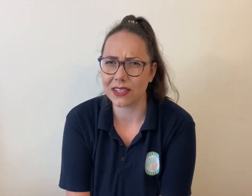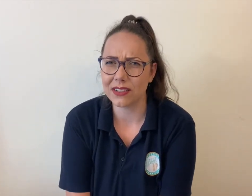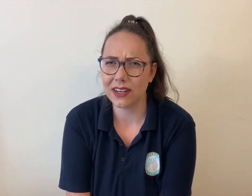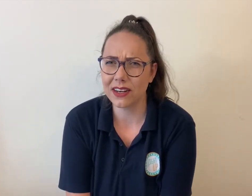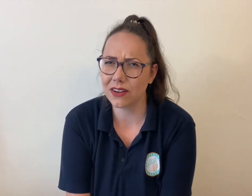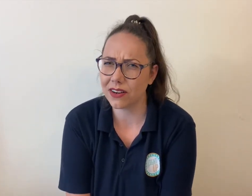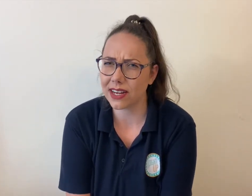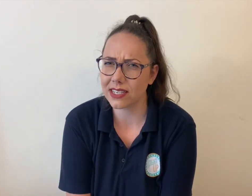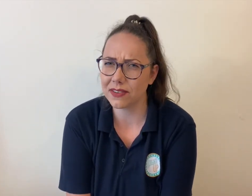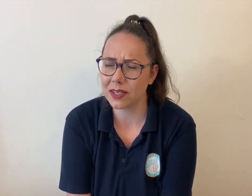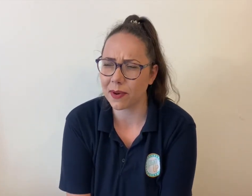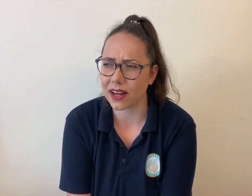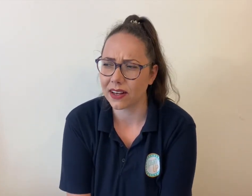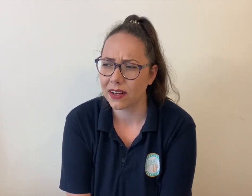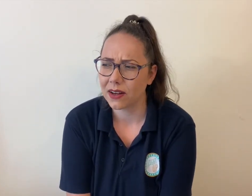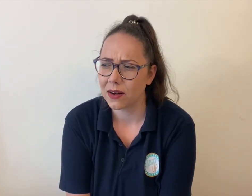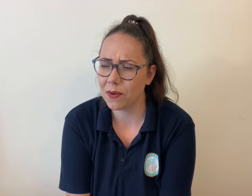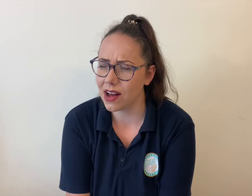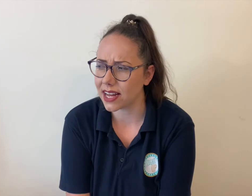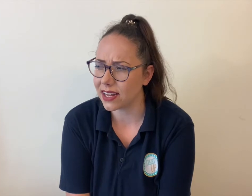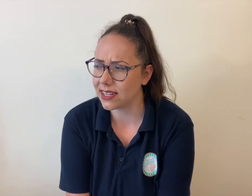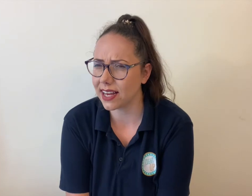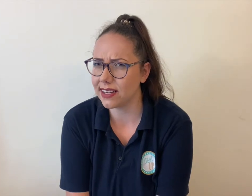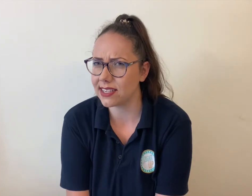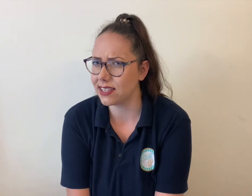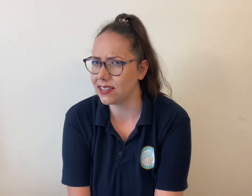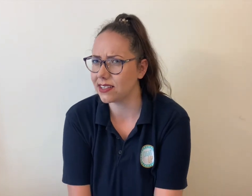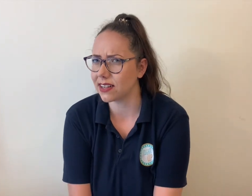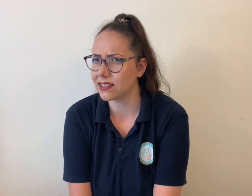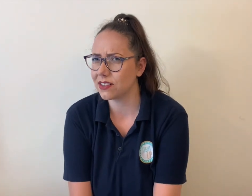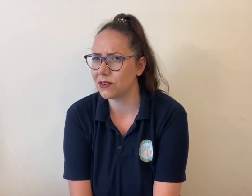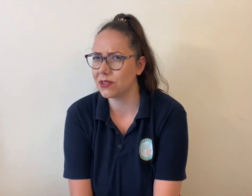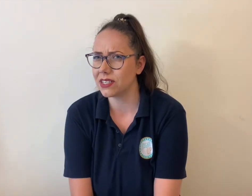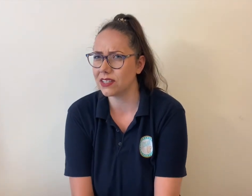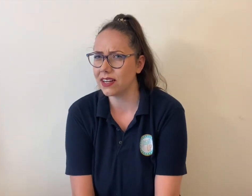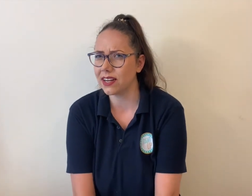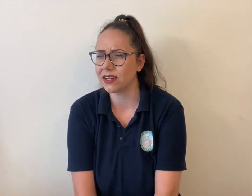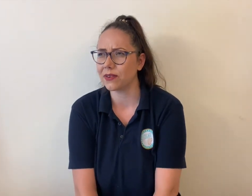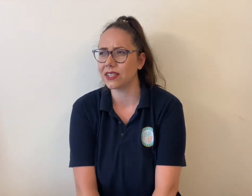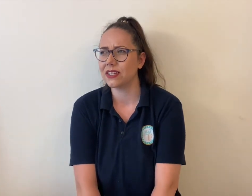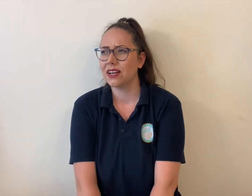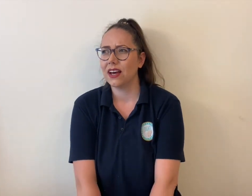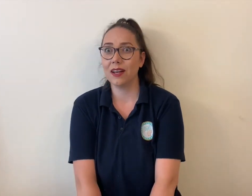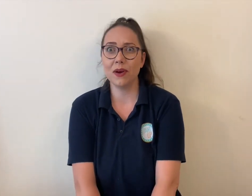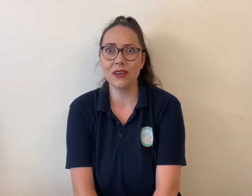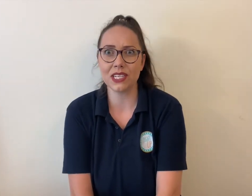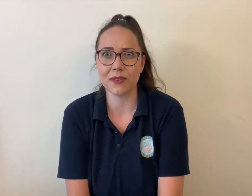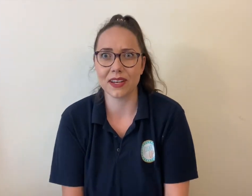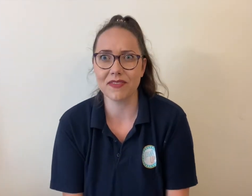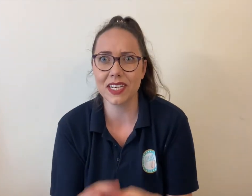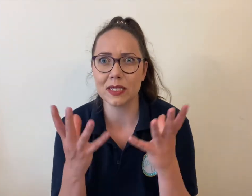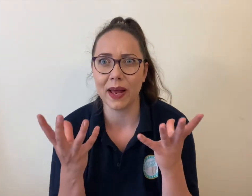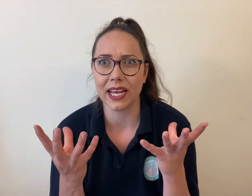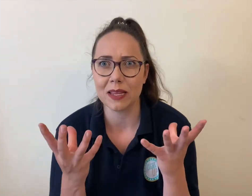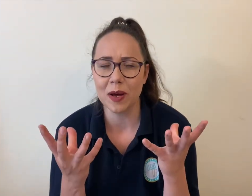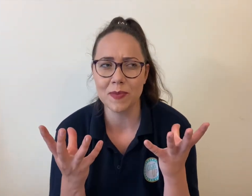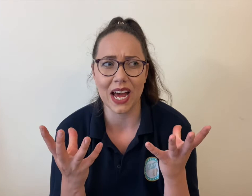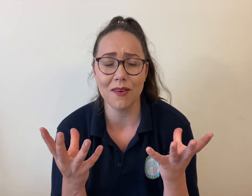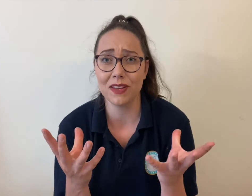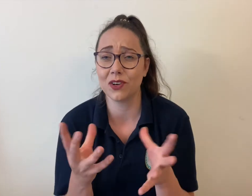in our creativity pack? Why is Katie teaching us all this sign language? And I'm only doing finger spelling at the moment. I haven't even got